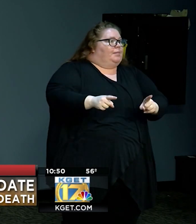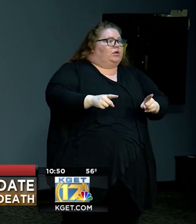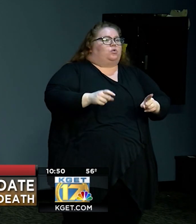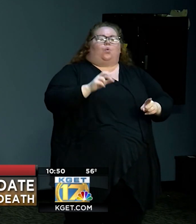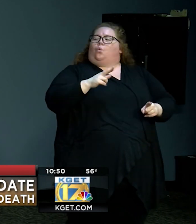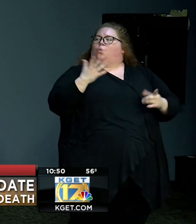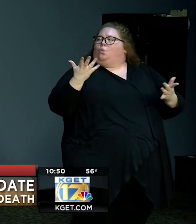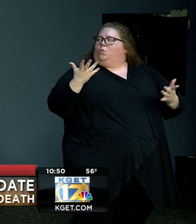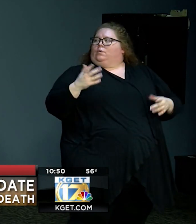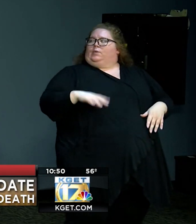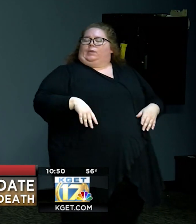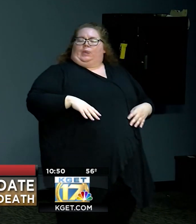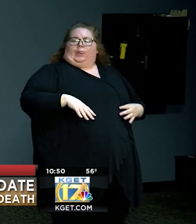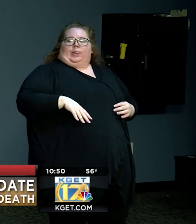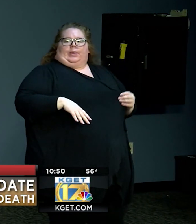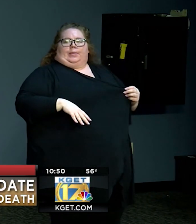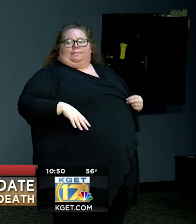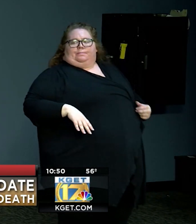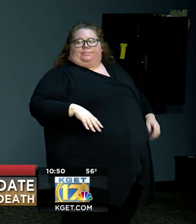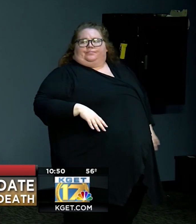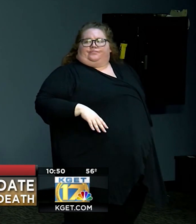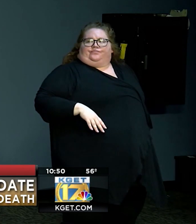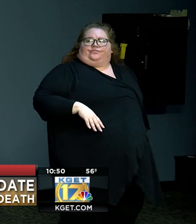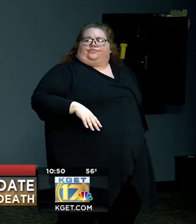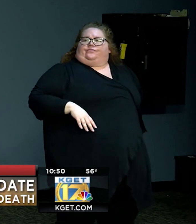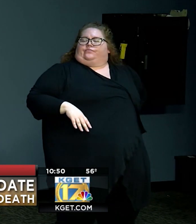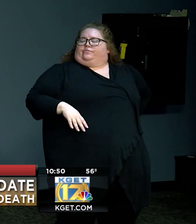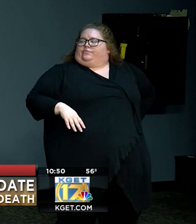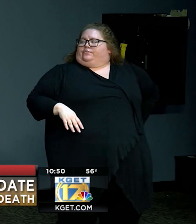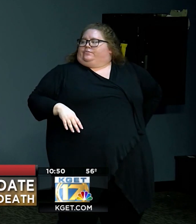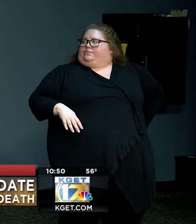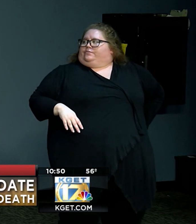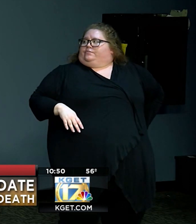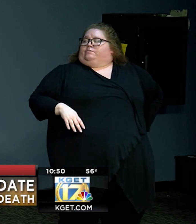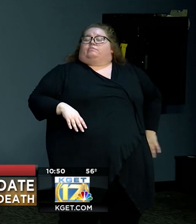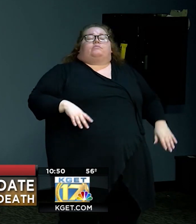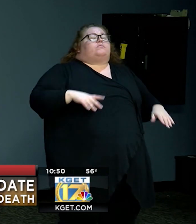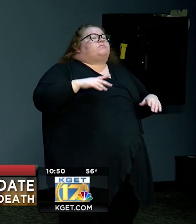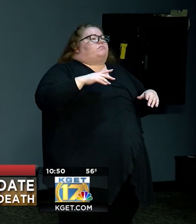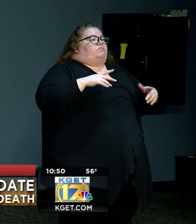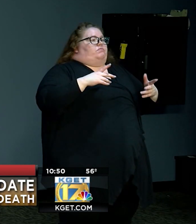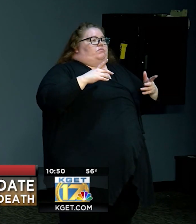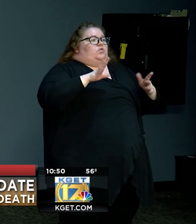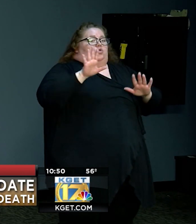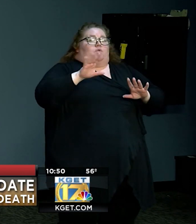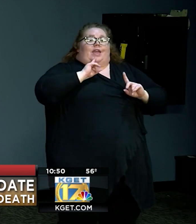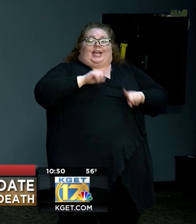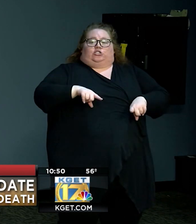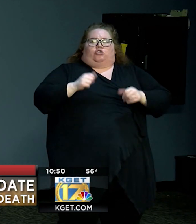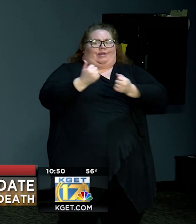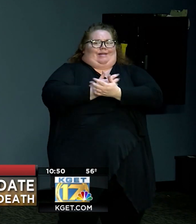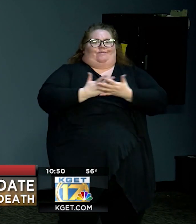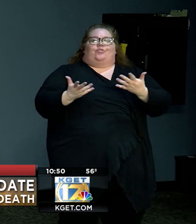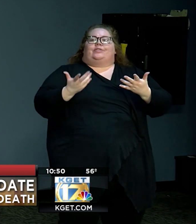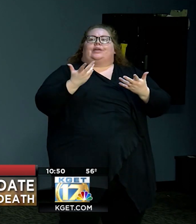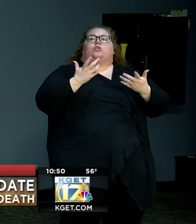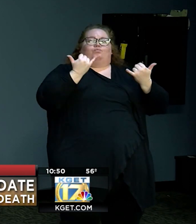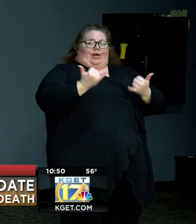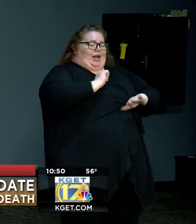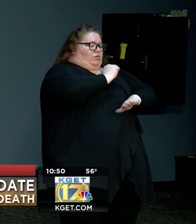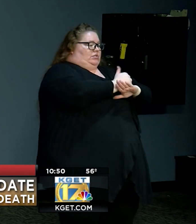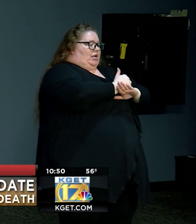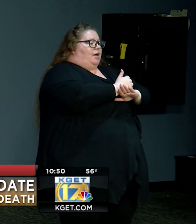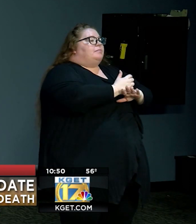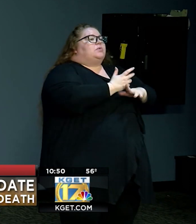He knows that better than me. So the answer to your question is all of the above. We have worked with the fairgrounds to